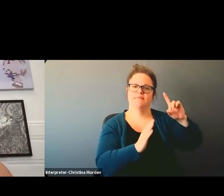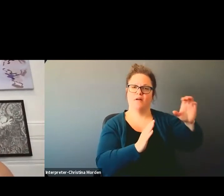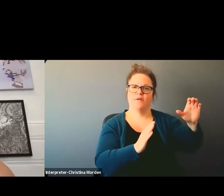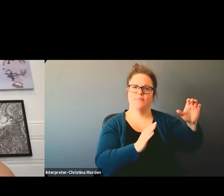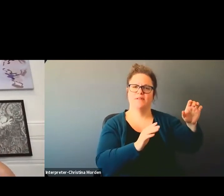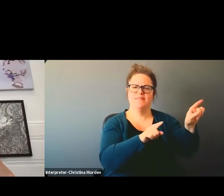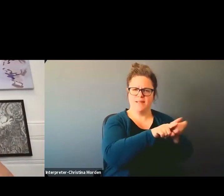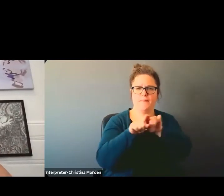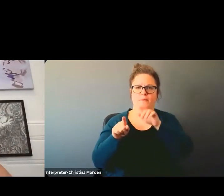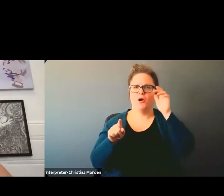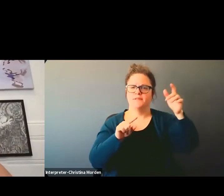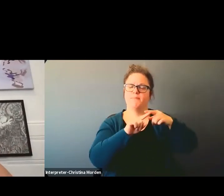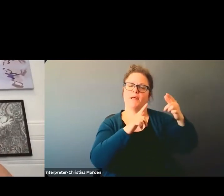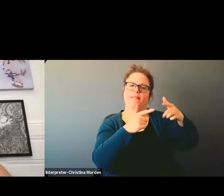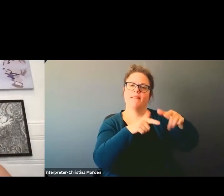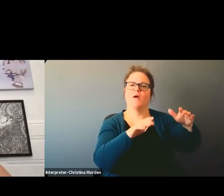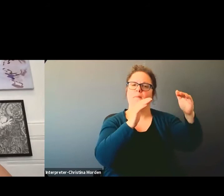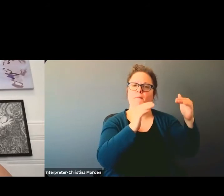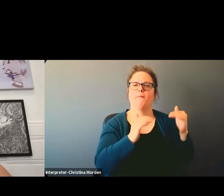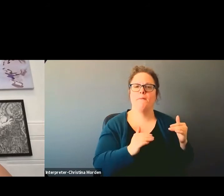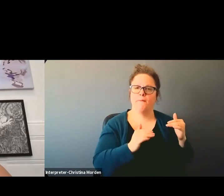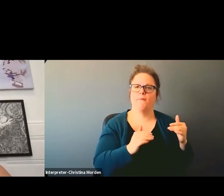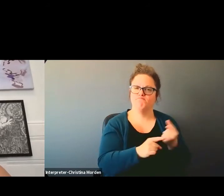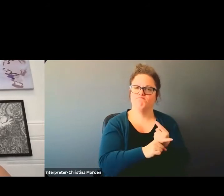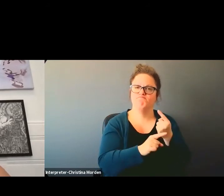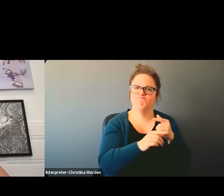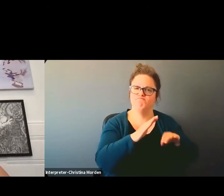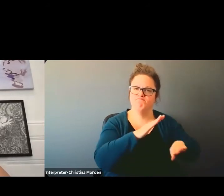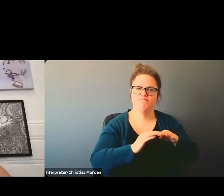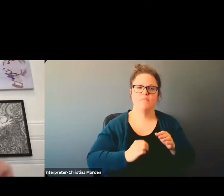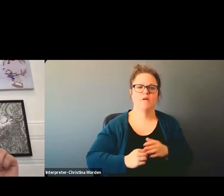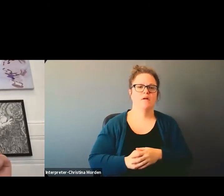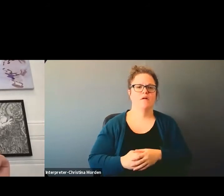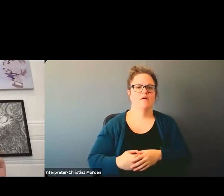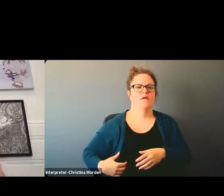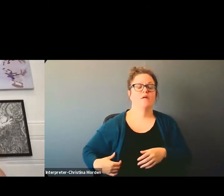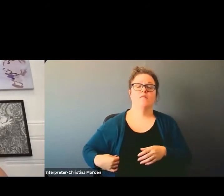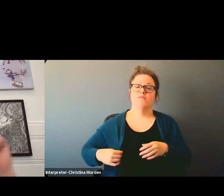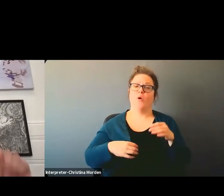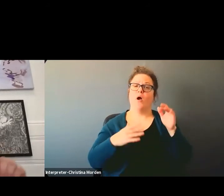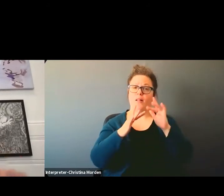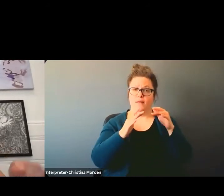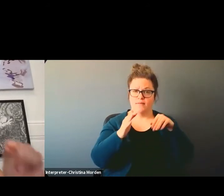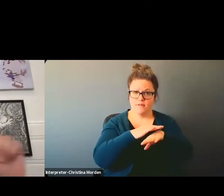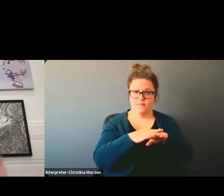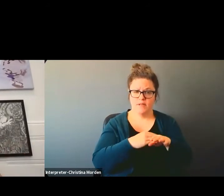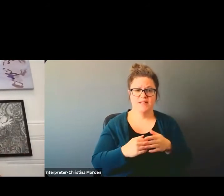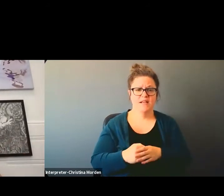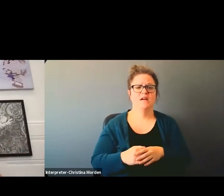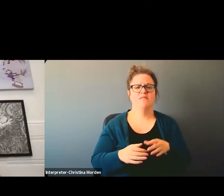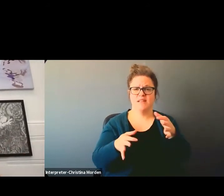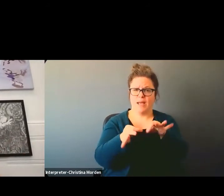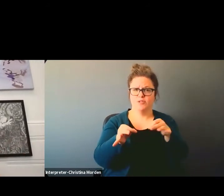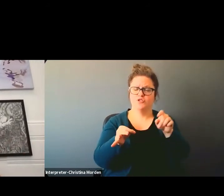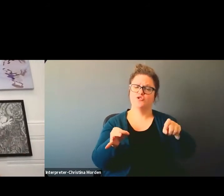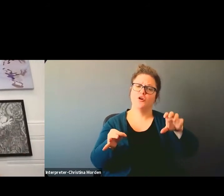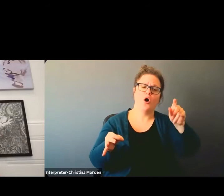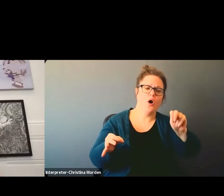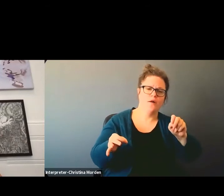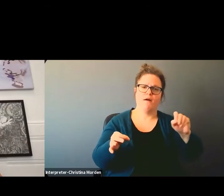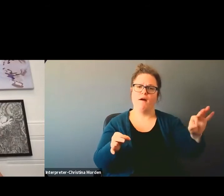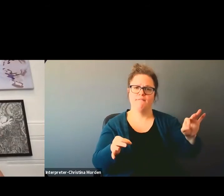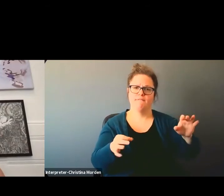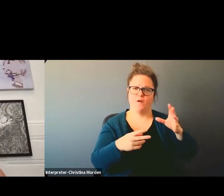language. If we're talking about digital accessibility, the ability to turn on and off captions is really